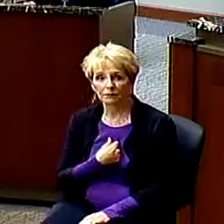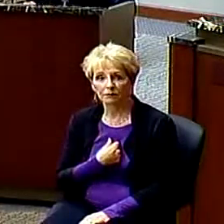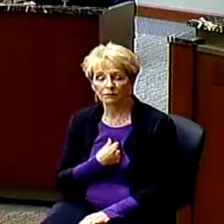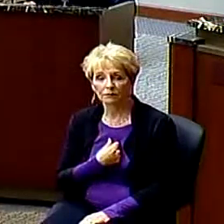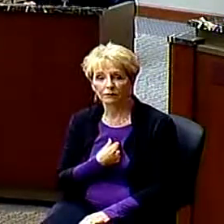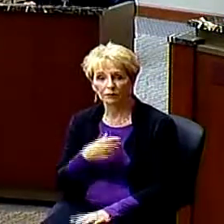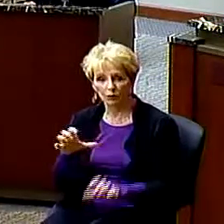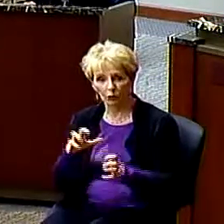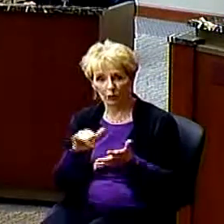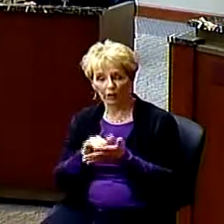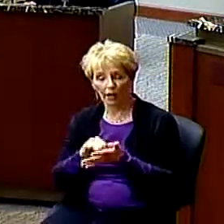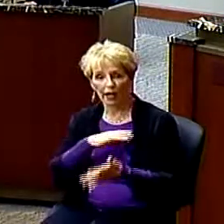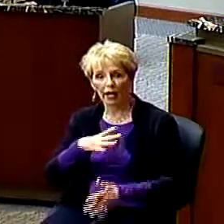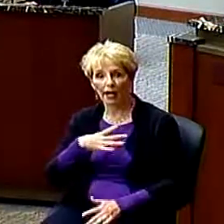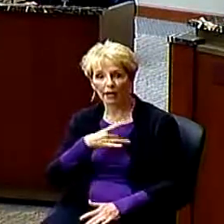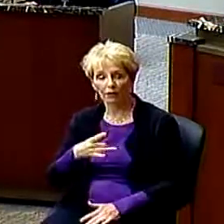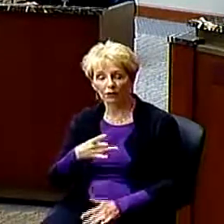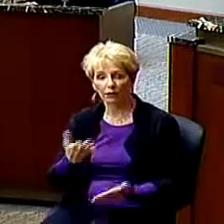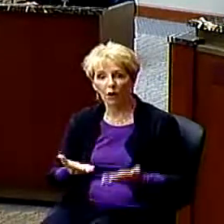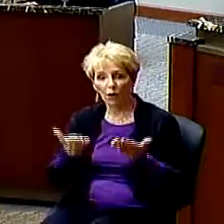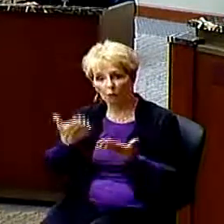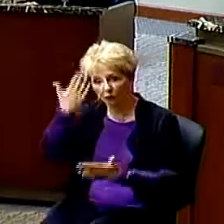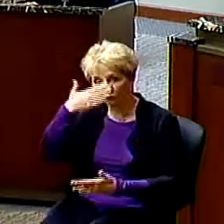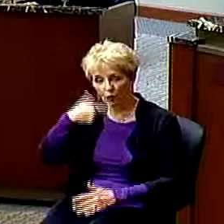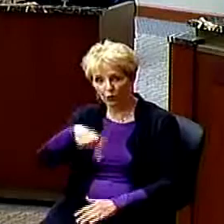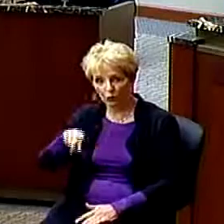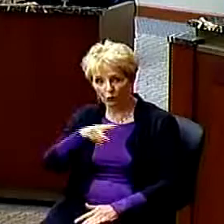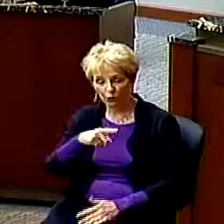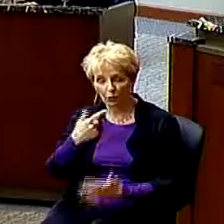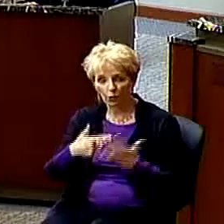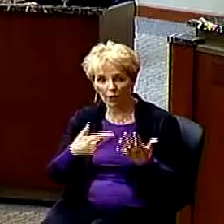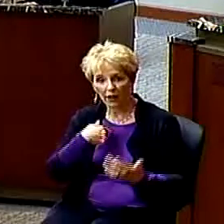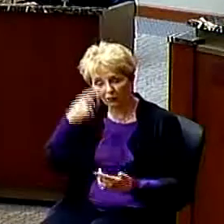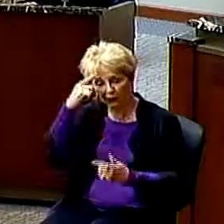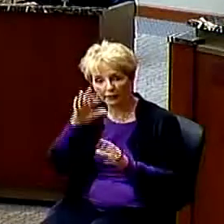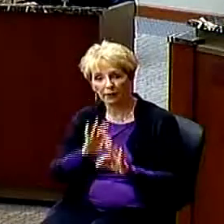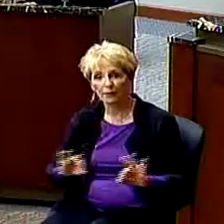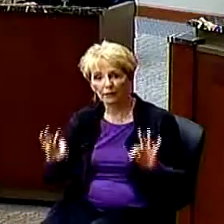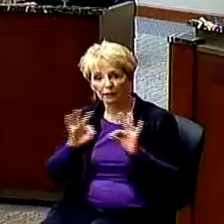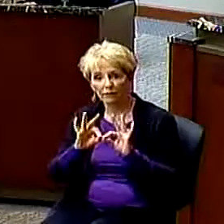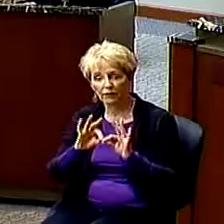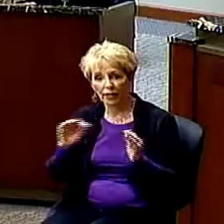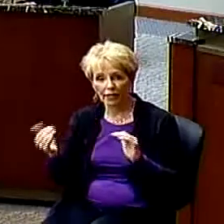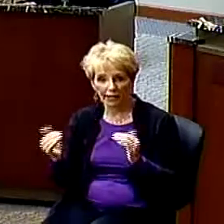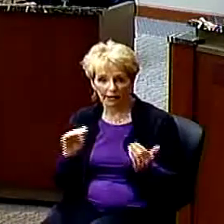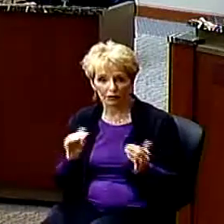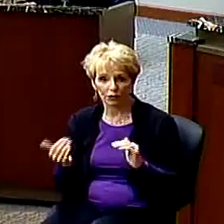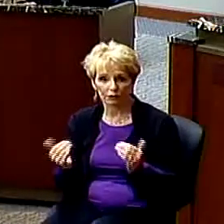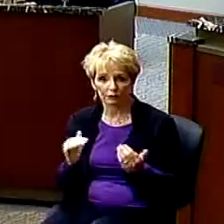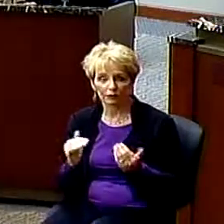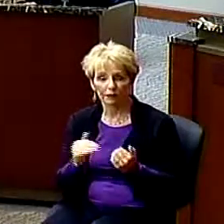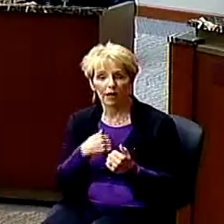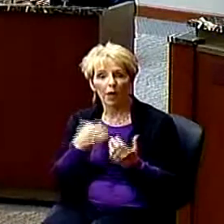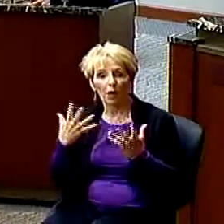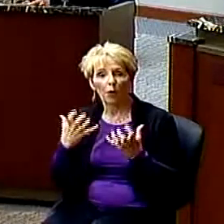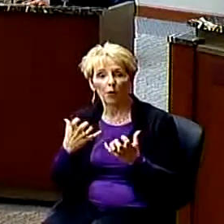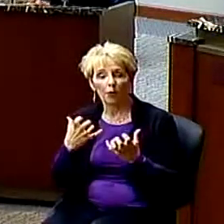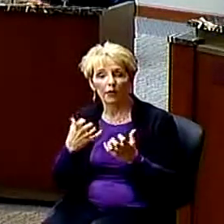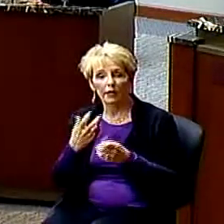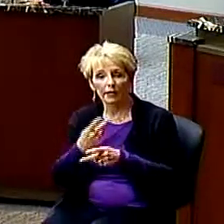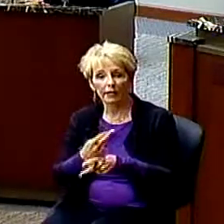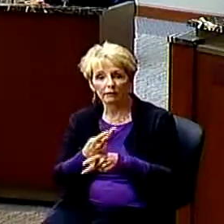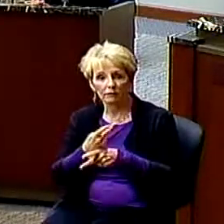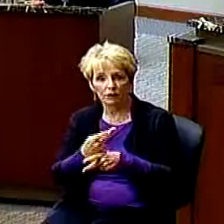To do this, I would like to hold before you what I think is a meaningful analogy. I want you to pay